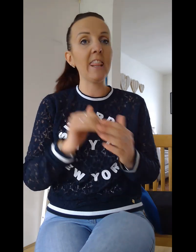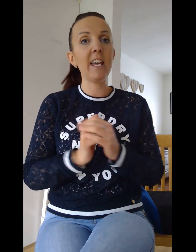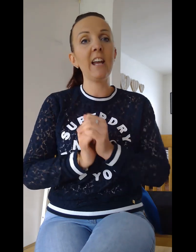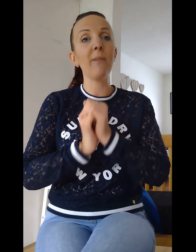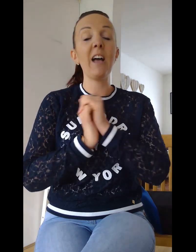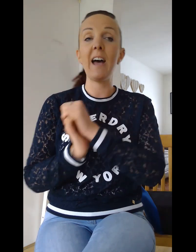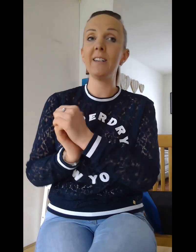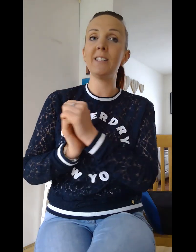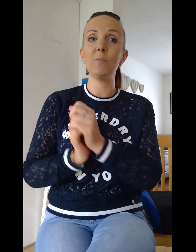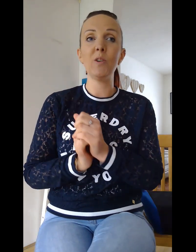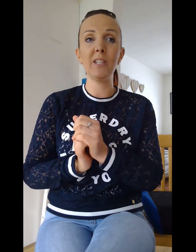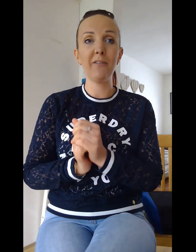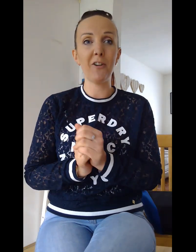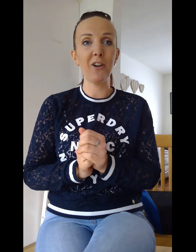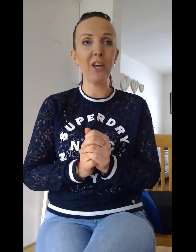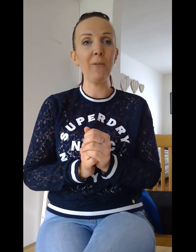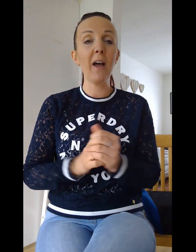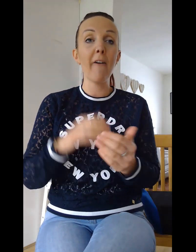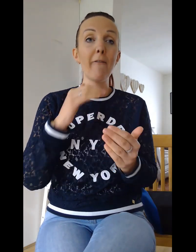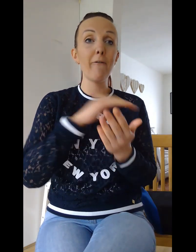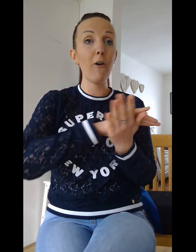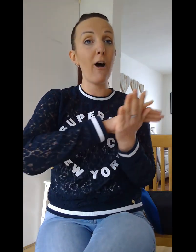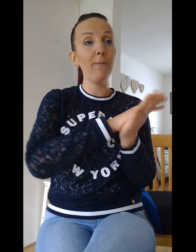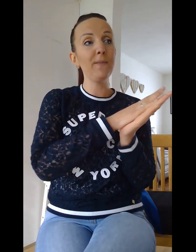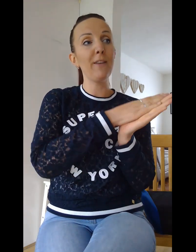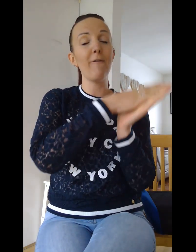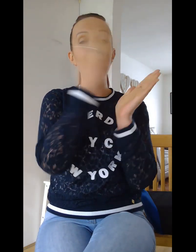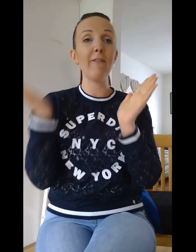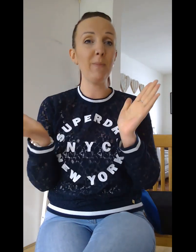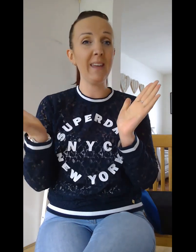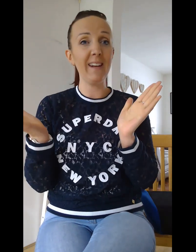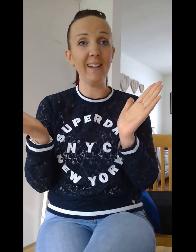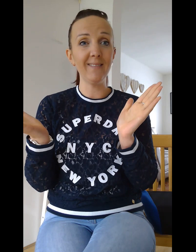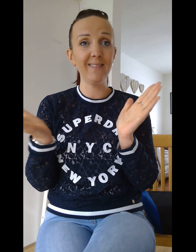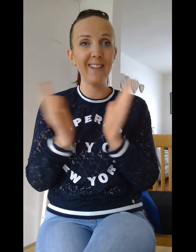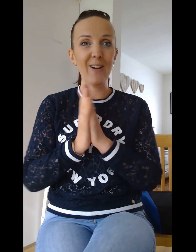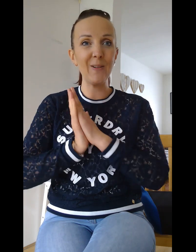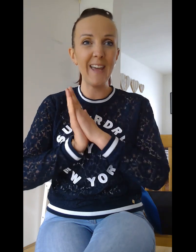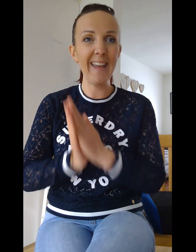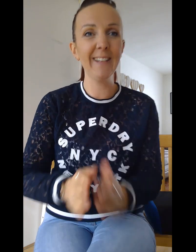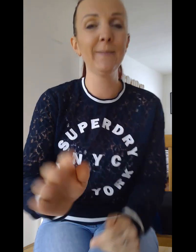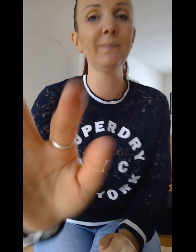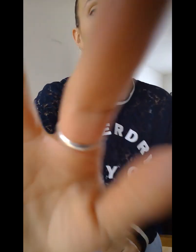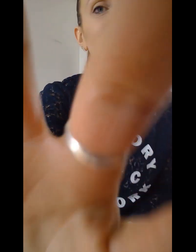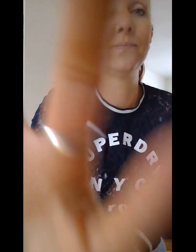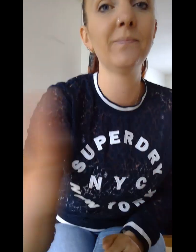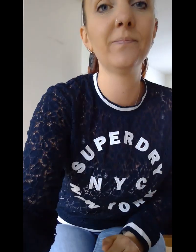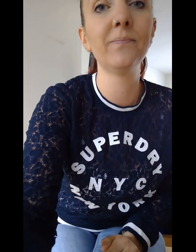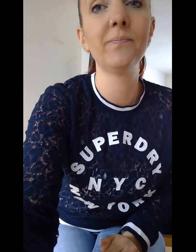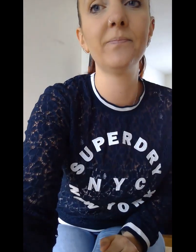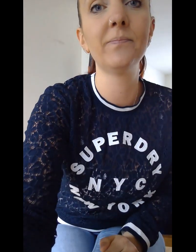then I'm going to add it to music for you from the very beginning. Okay?